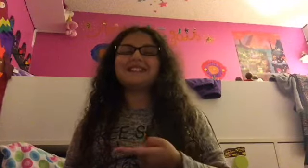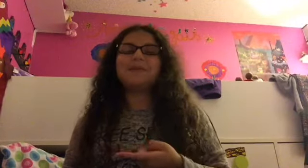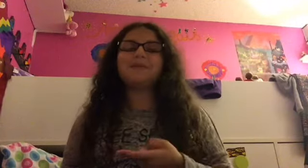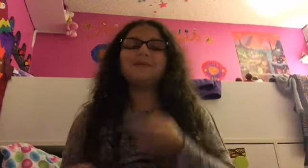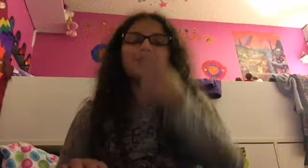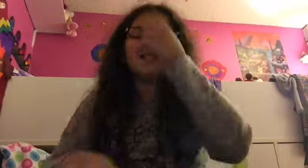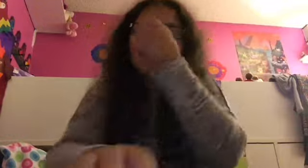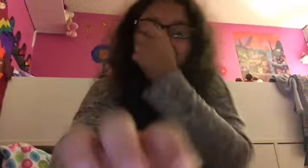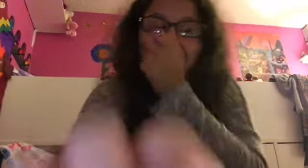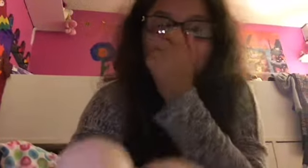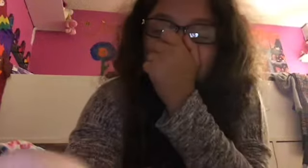clip.